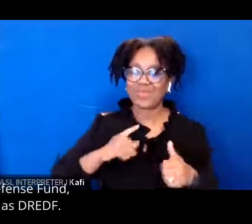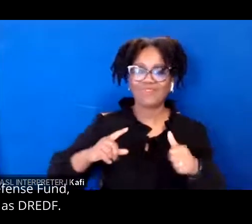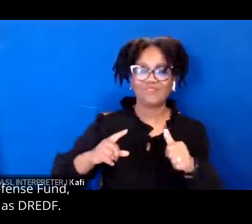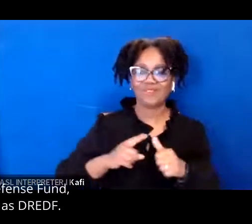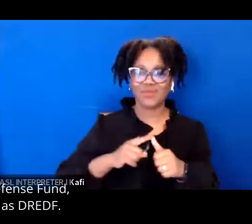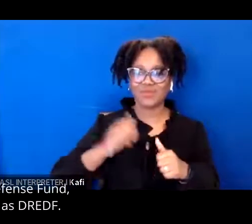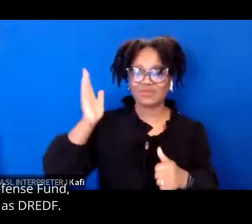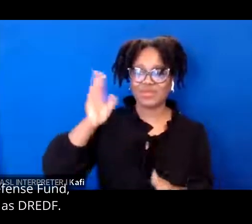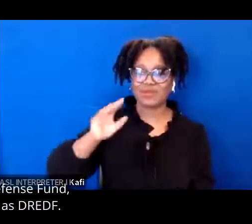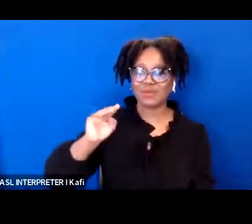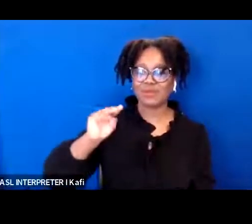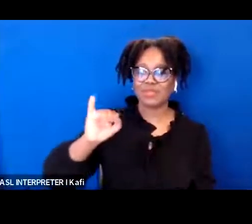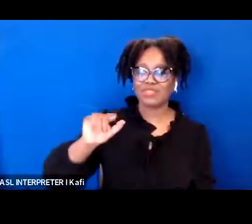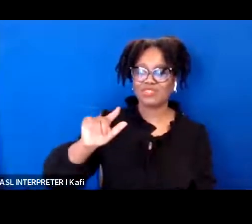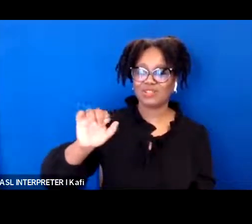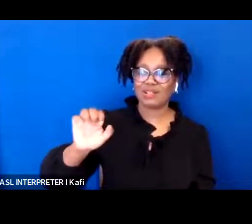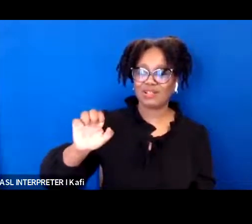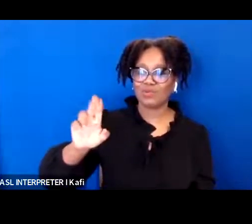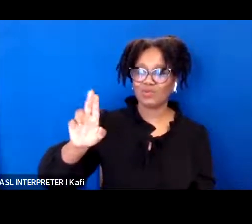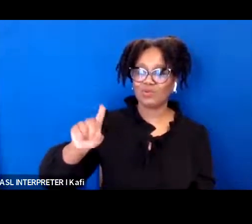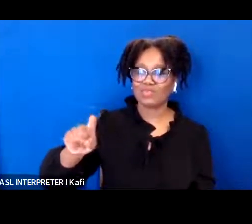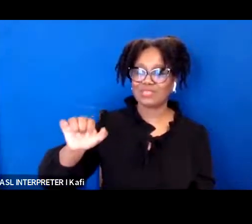also known as dredith